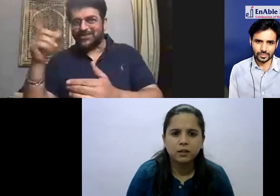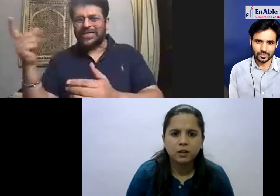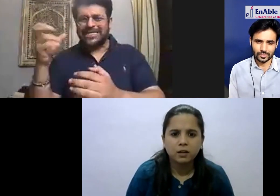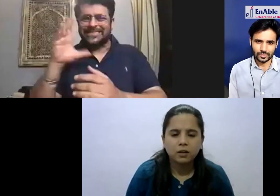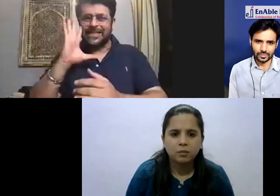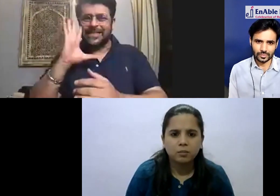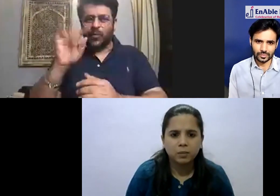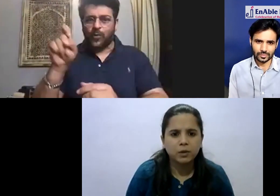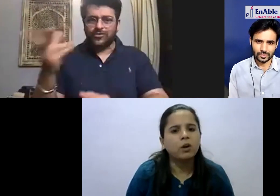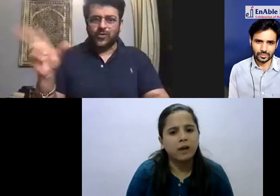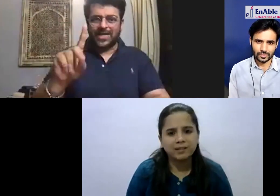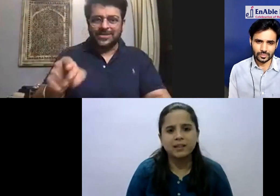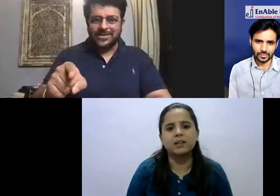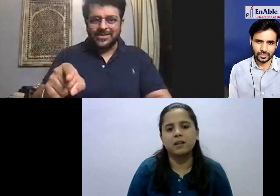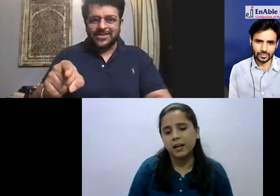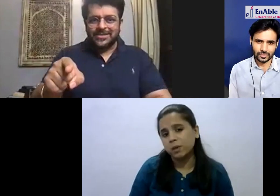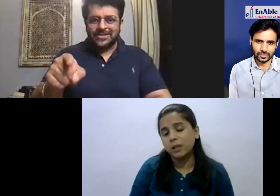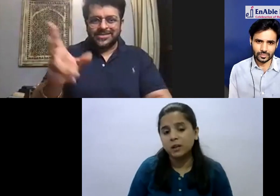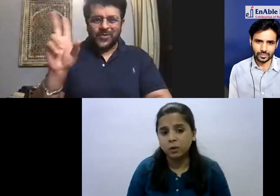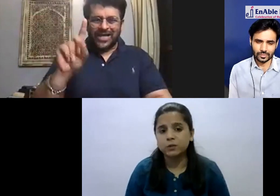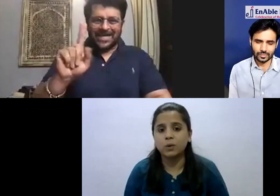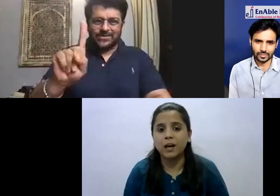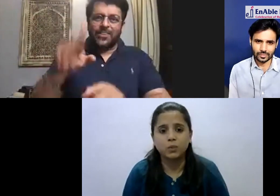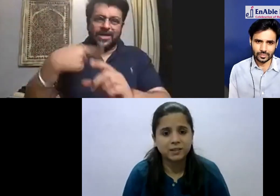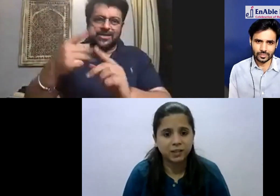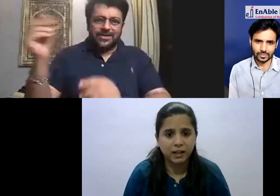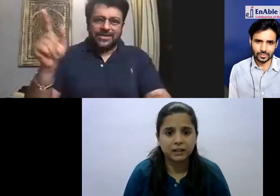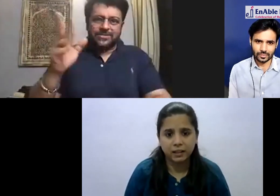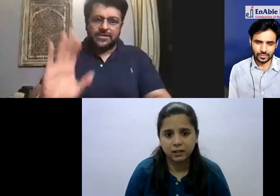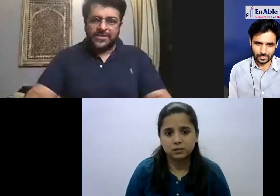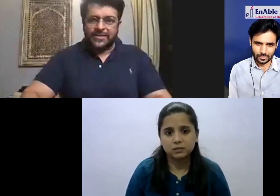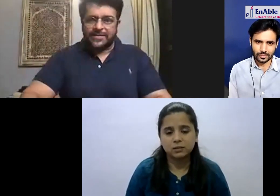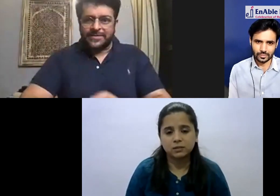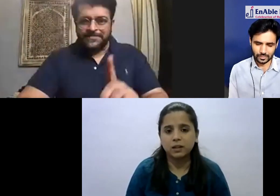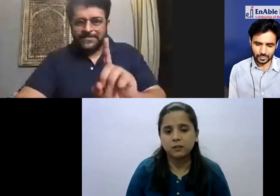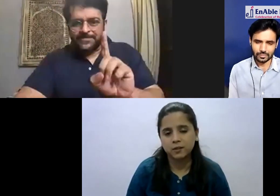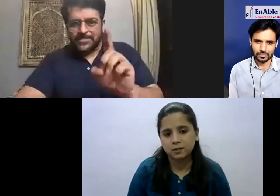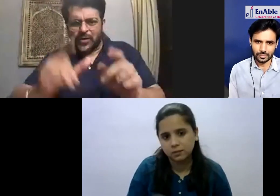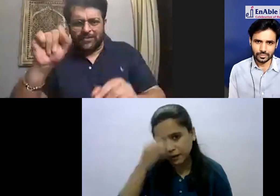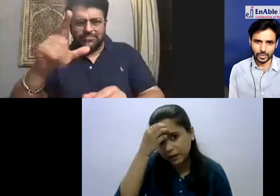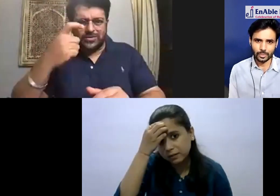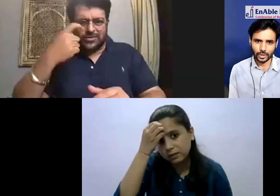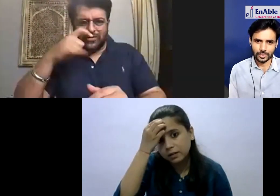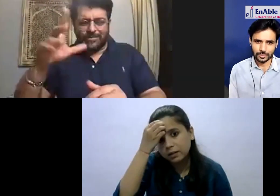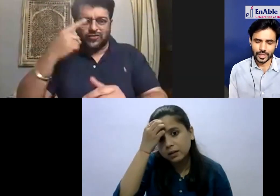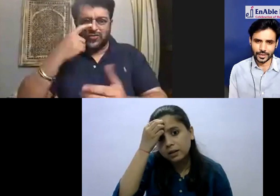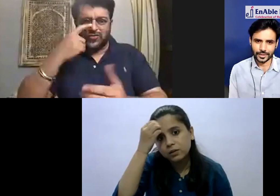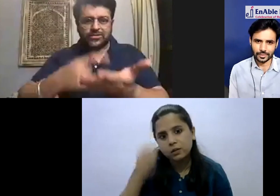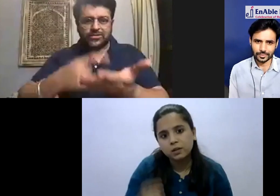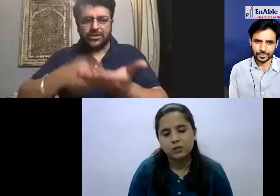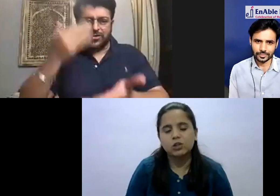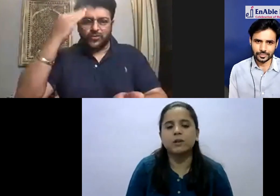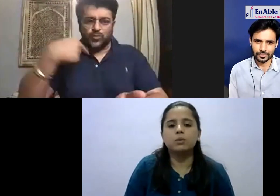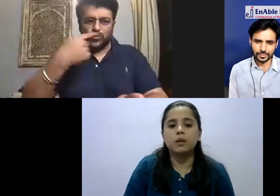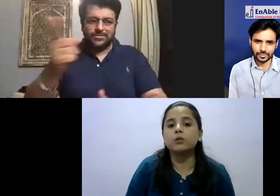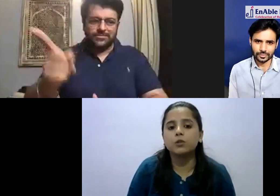maybe not translated right. Maybe he wants to ask once again. I think. If is it fine? No problem. Yeah.